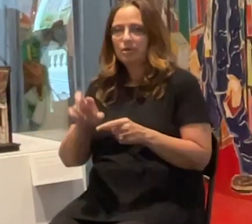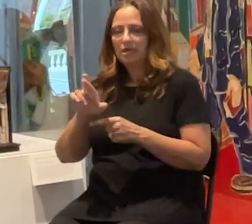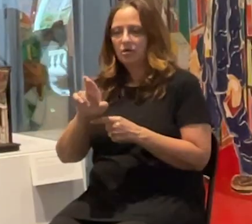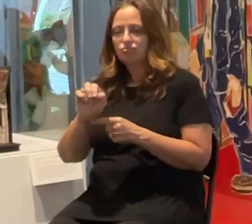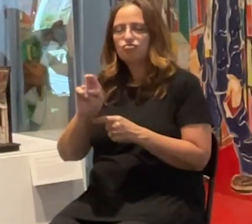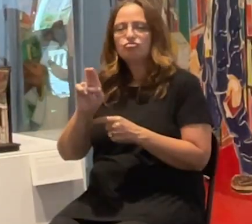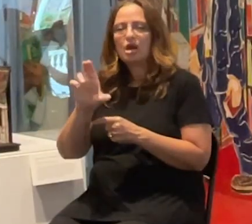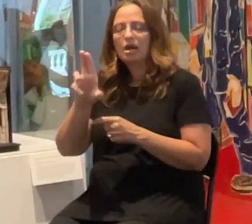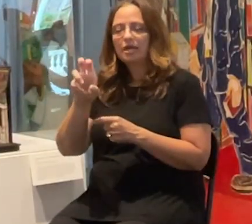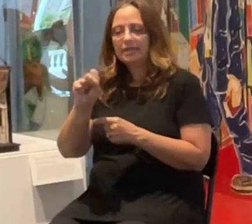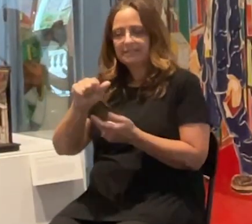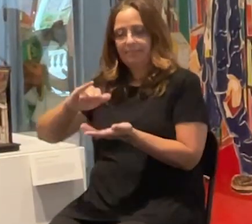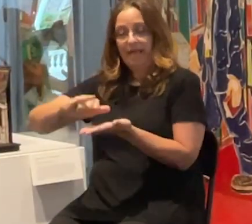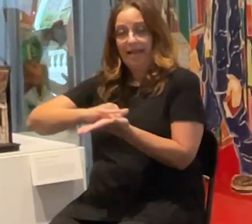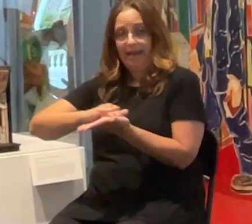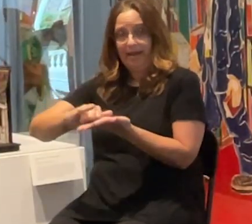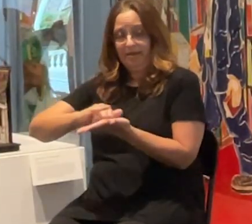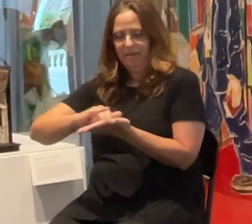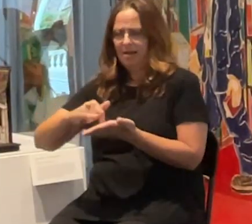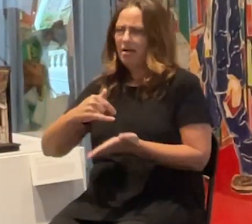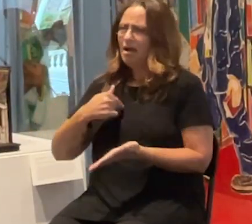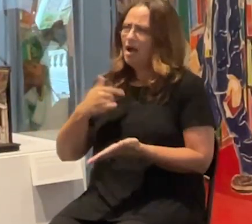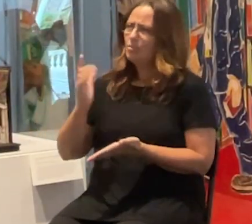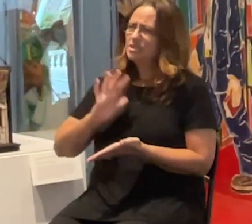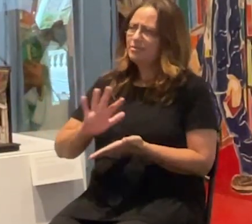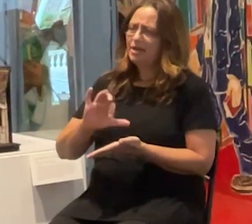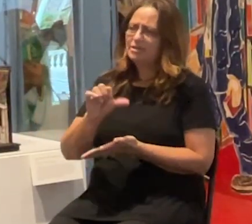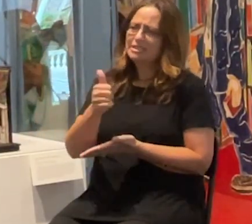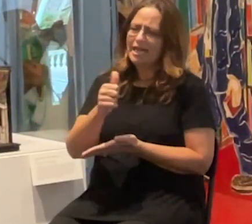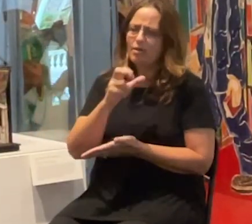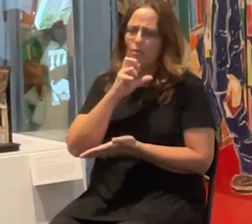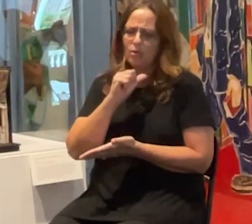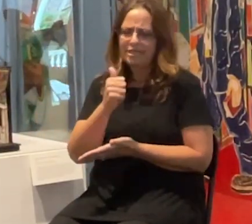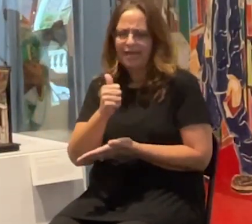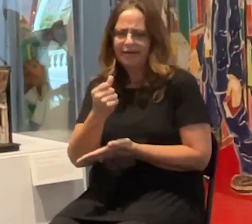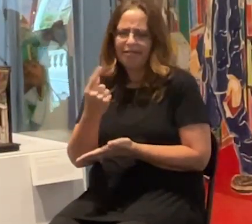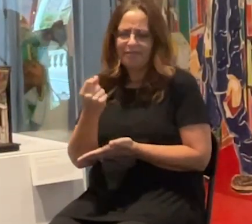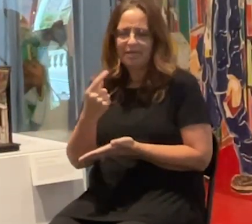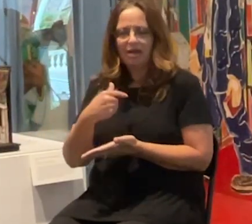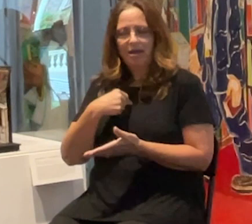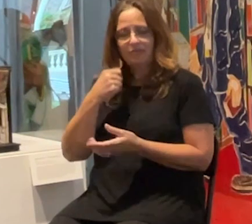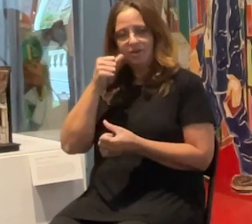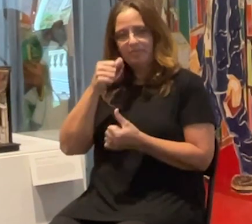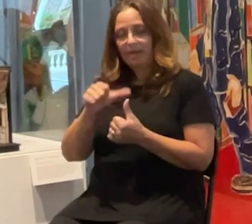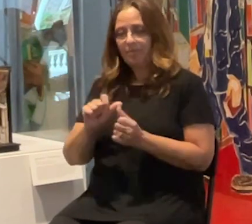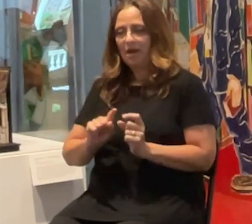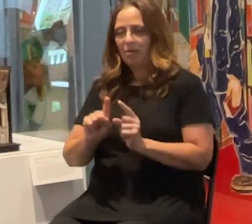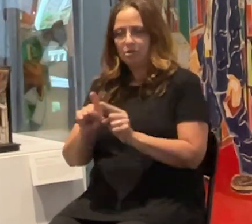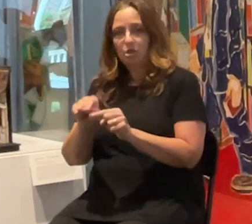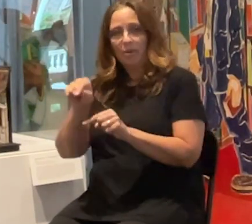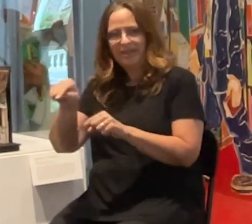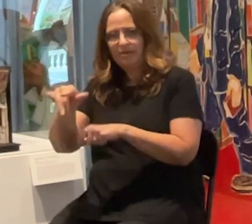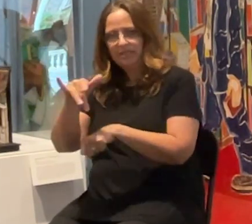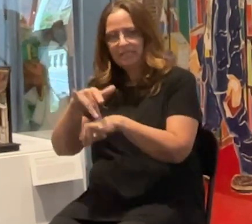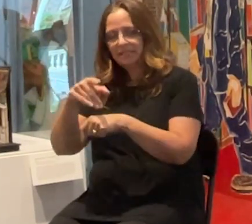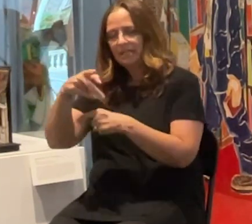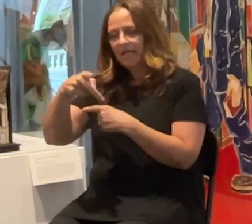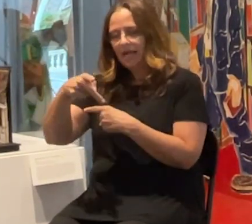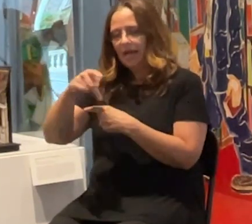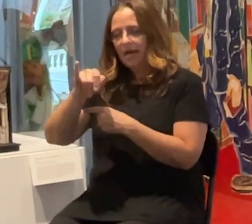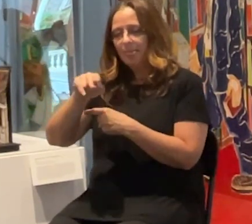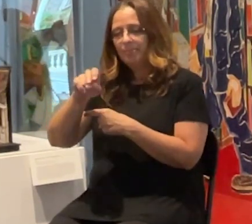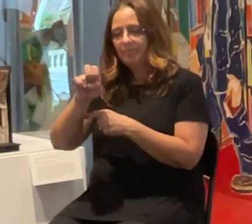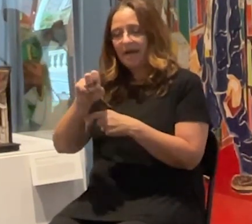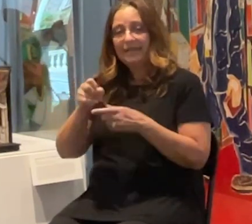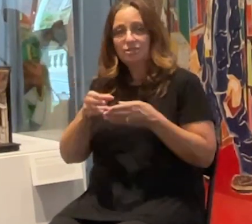Manhattan, when I was, maybe 10 or 11, I remember going down when they were working on Pine Street, where they had this space set